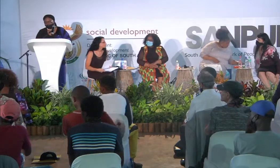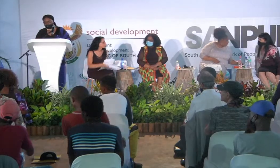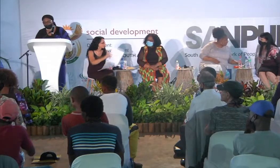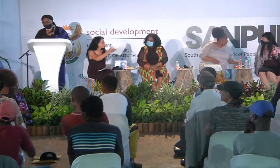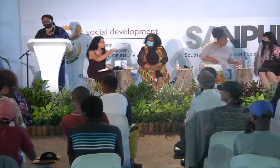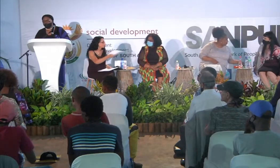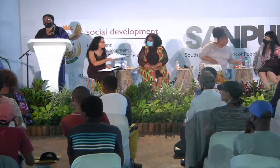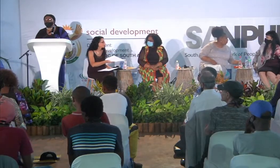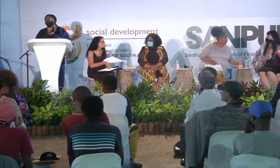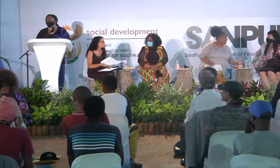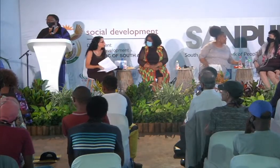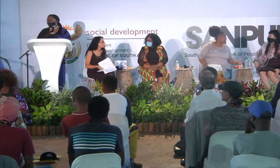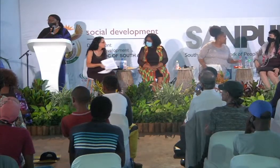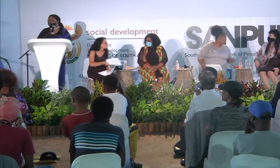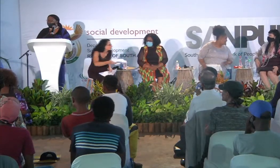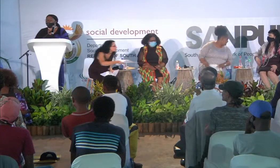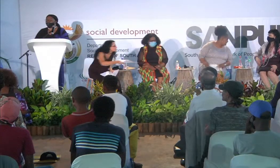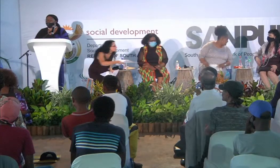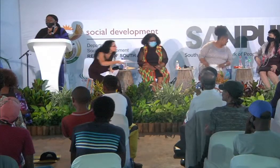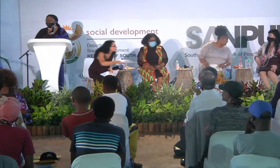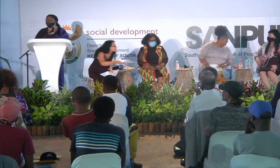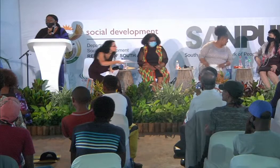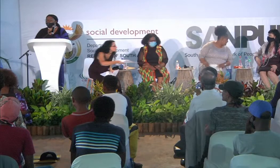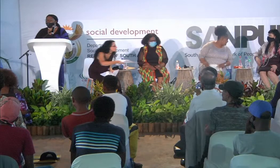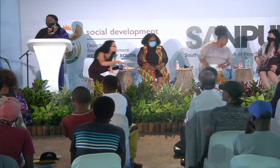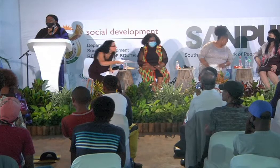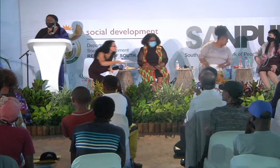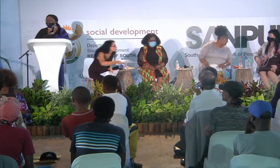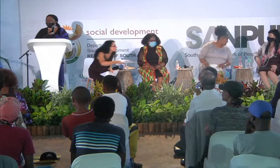Hi, well, let's welcome Umthobisi and Nhlakanipho.